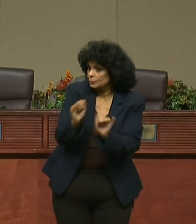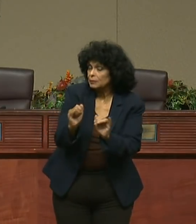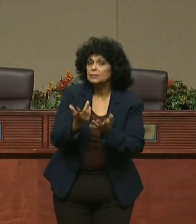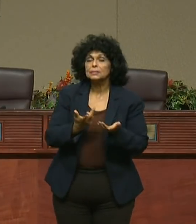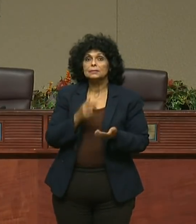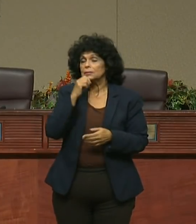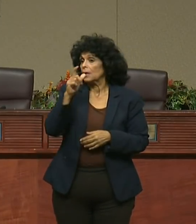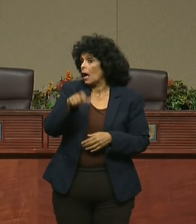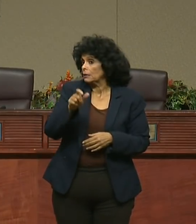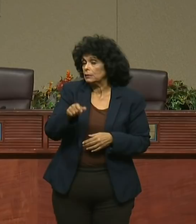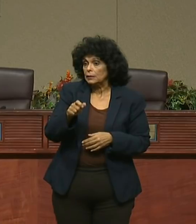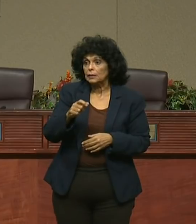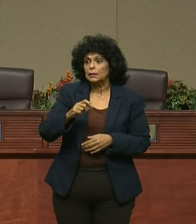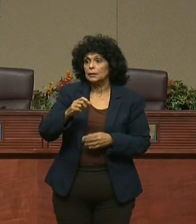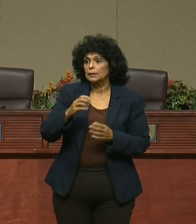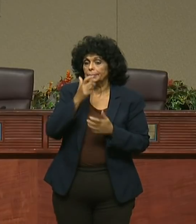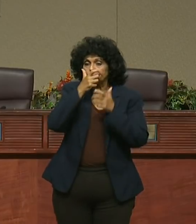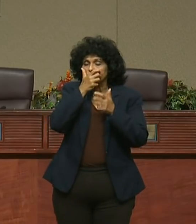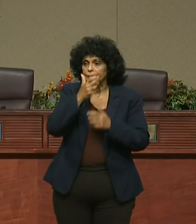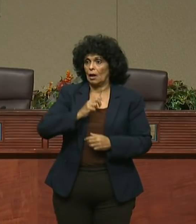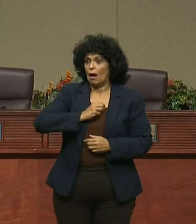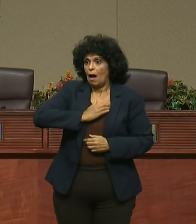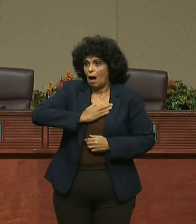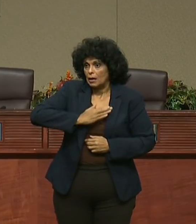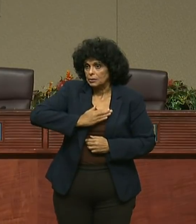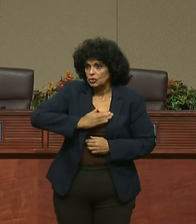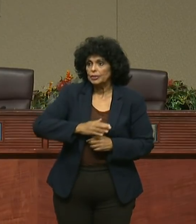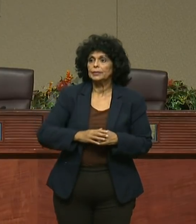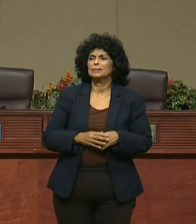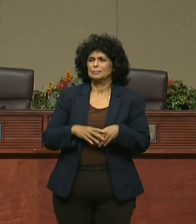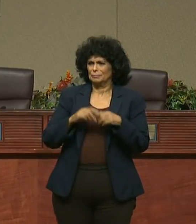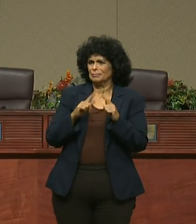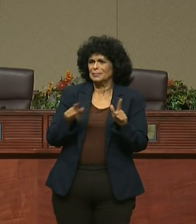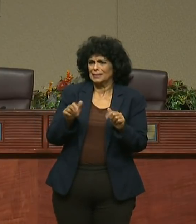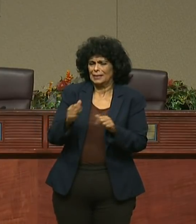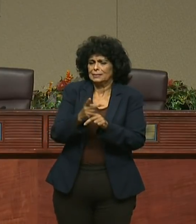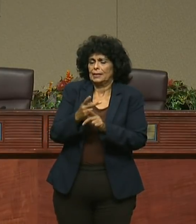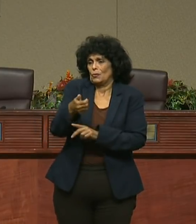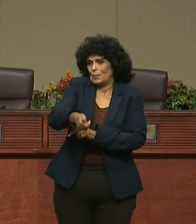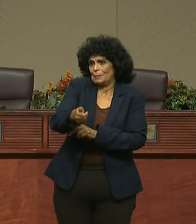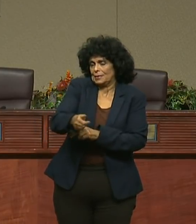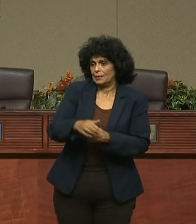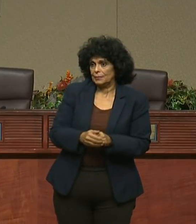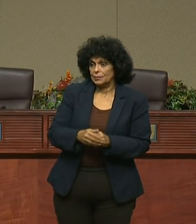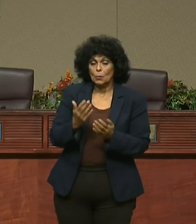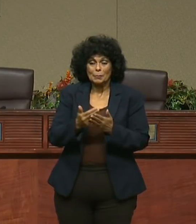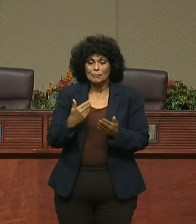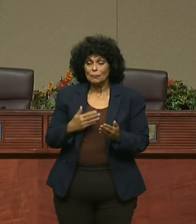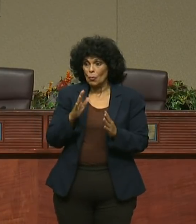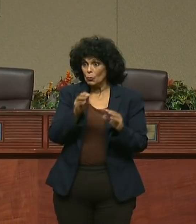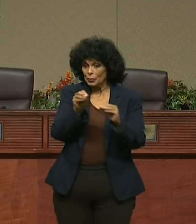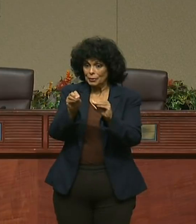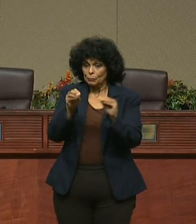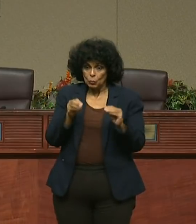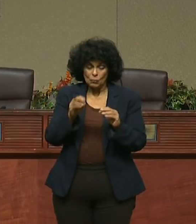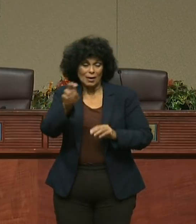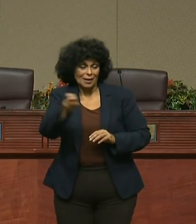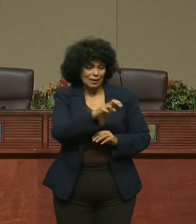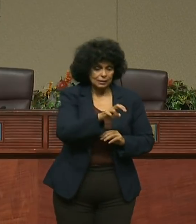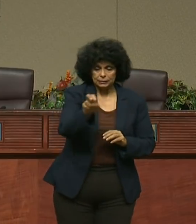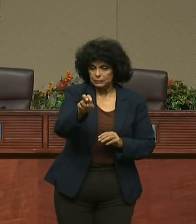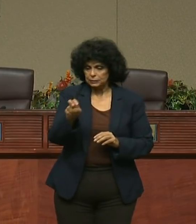not needing suction. So there are complicated answers that before we move anyone, we have to